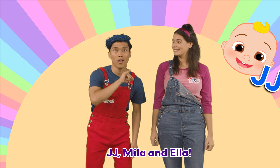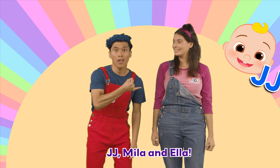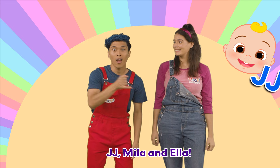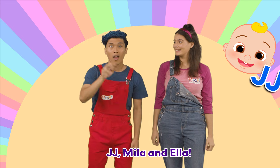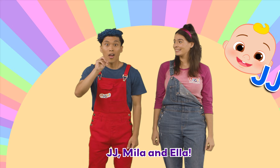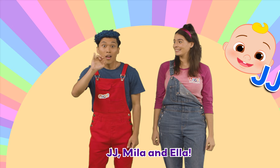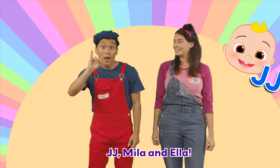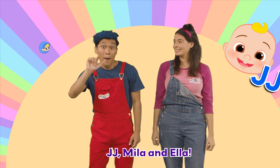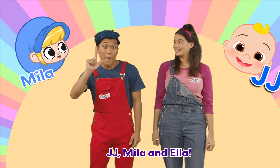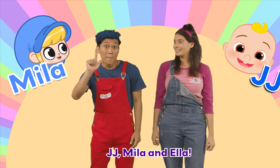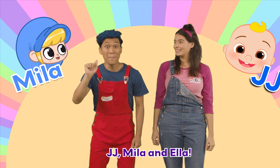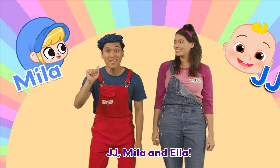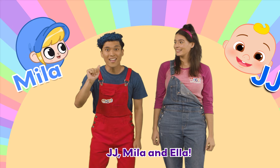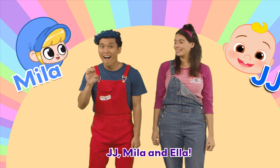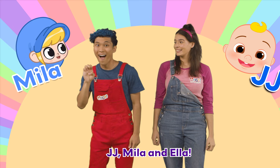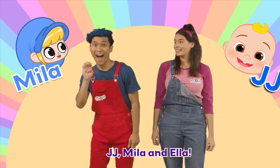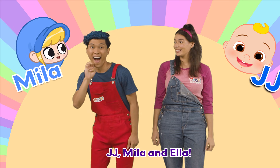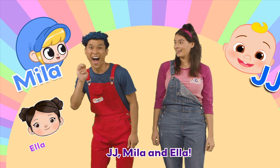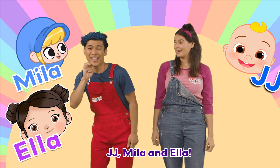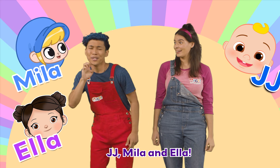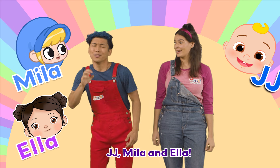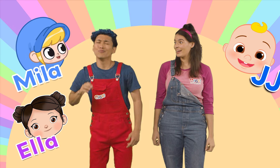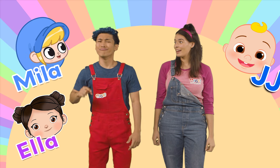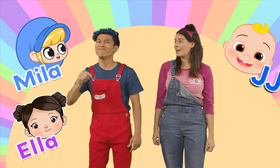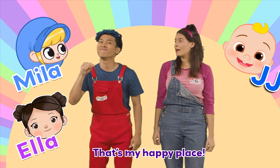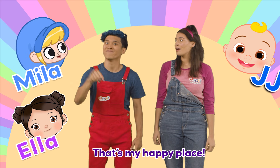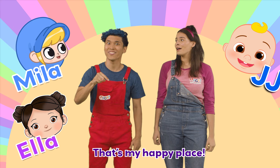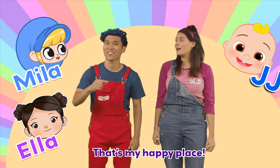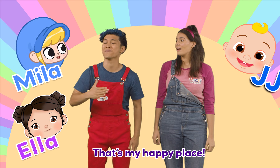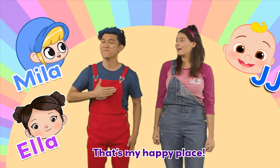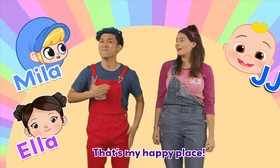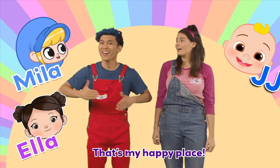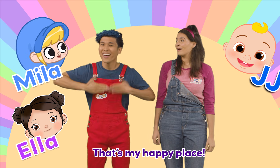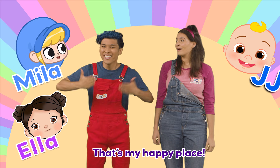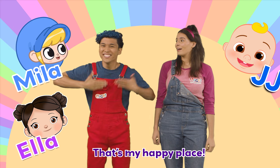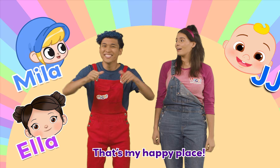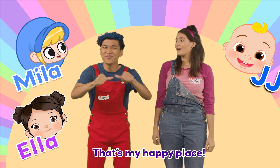JJ, Mila, and Ella. That's my happy place.